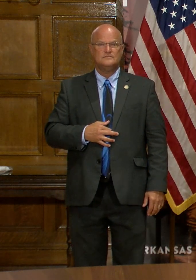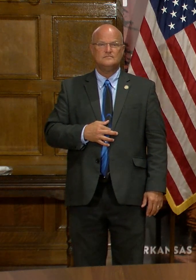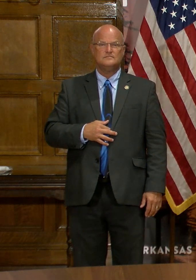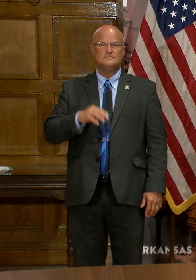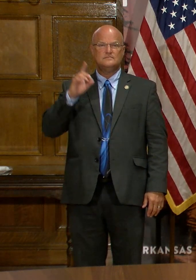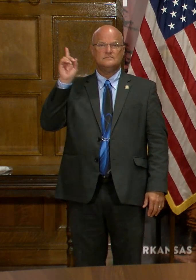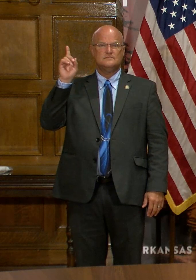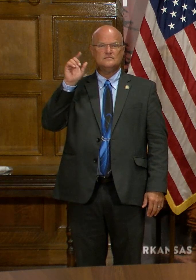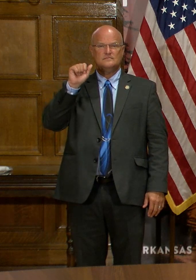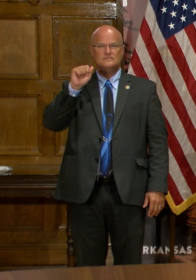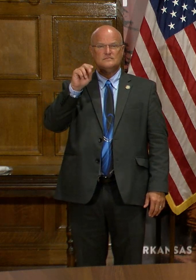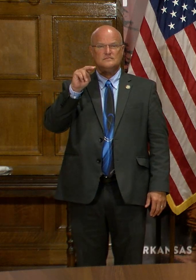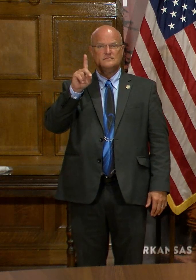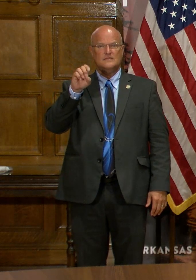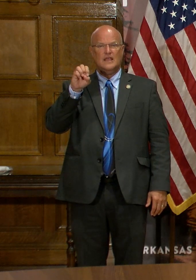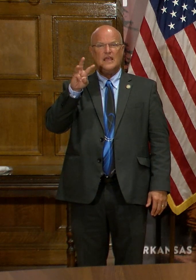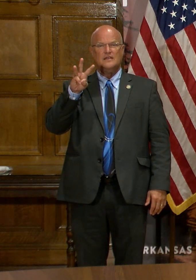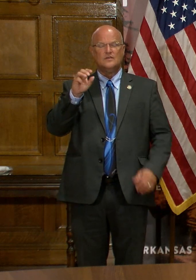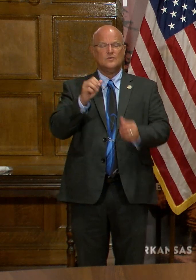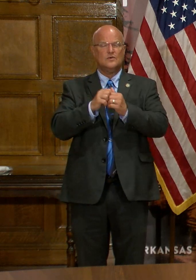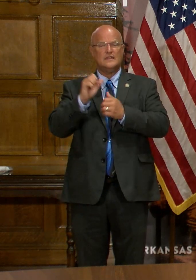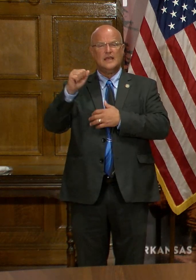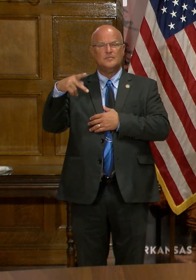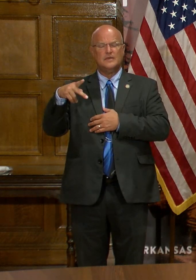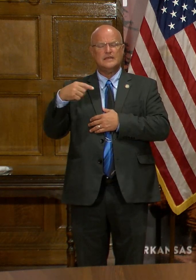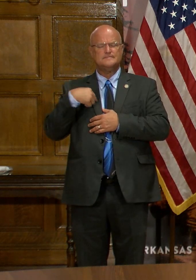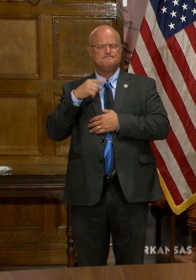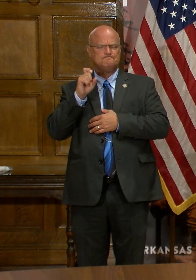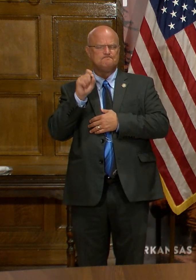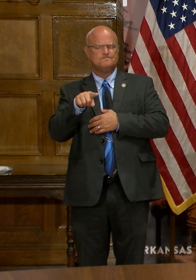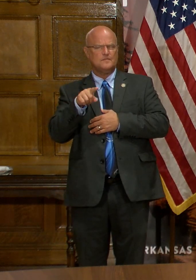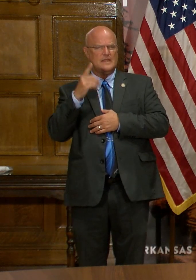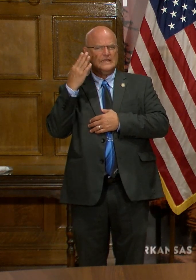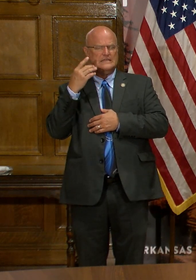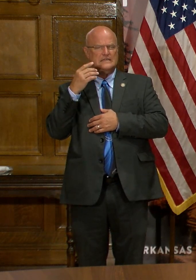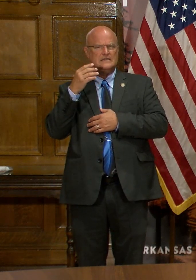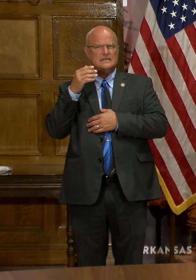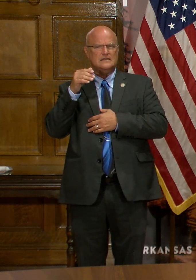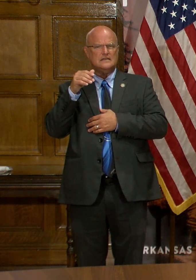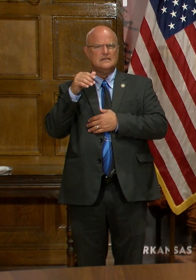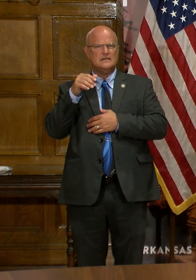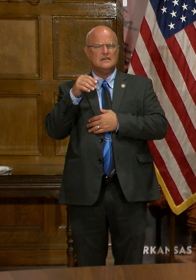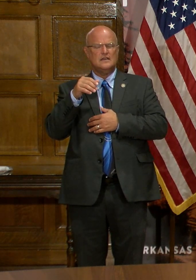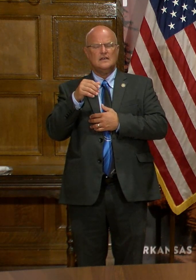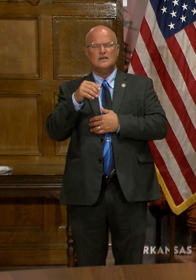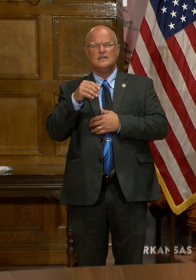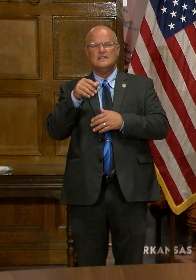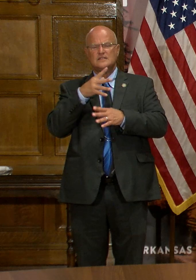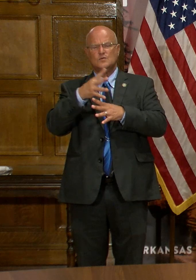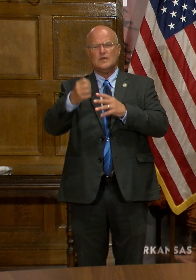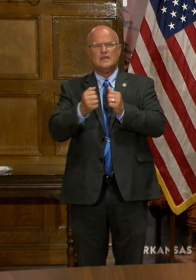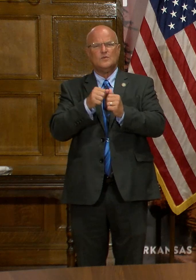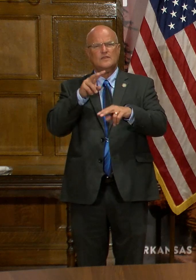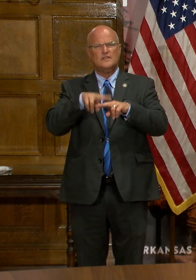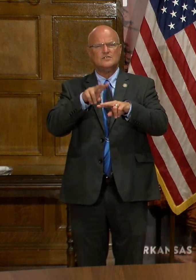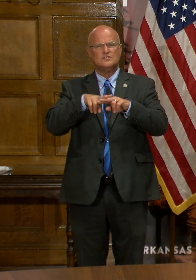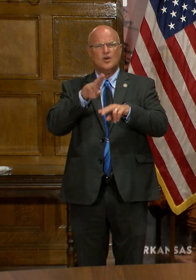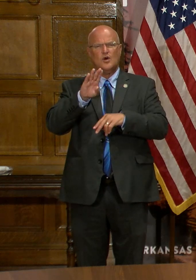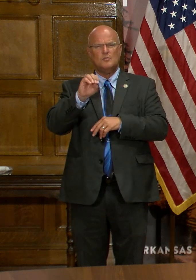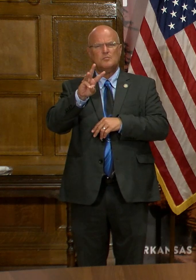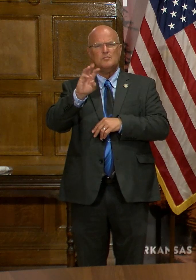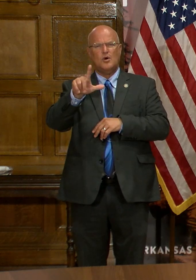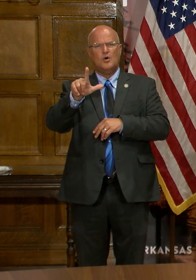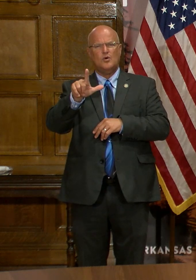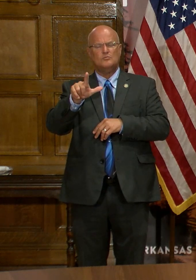Governor, this is Andrew with AP. Wanted to ask you, looking ahead to this weekend with the Salt Bowl, wanted to ask you